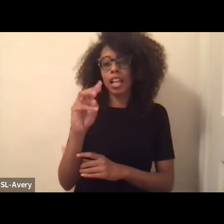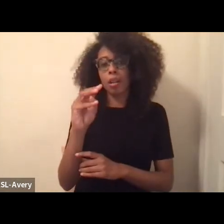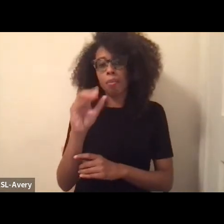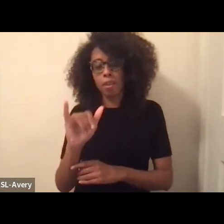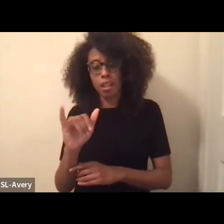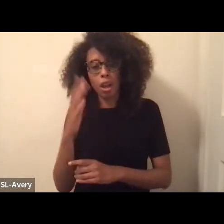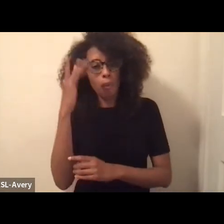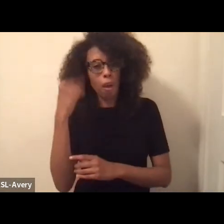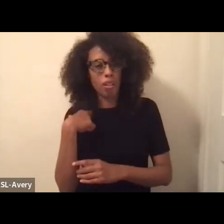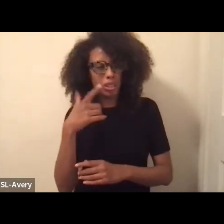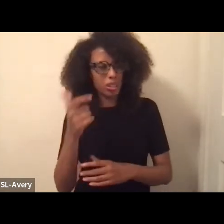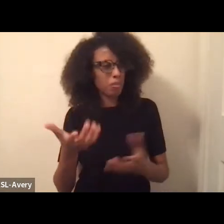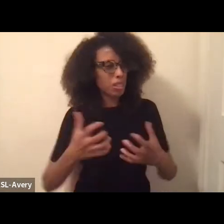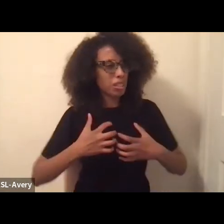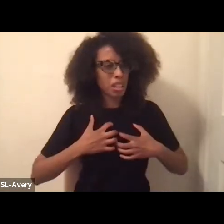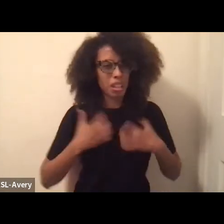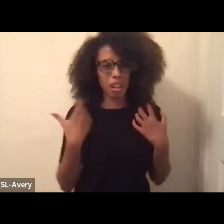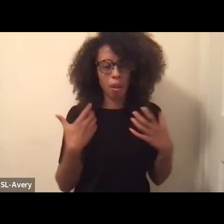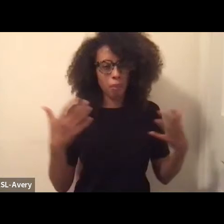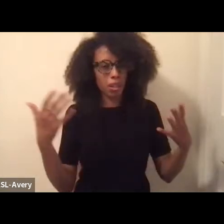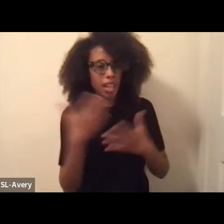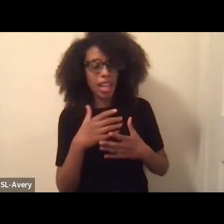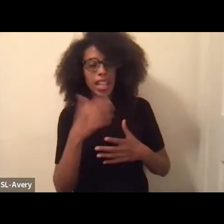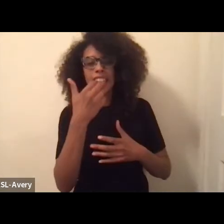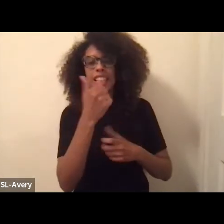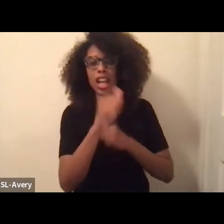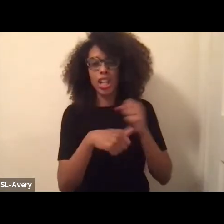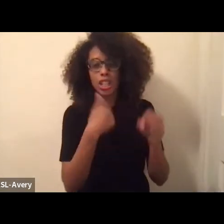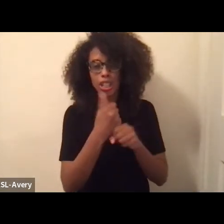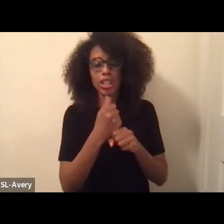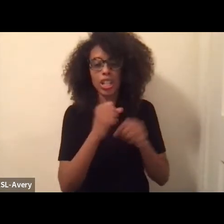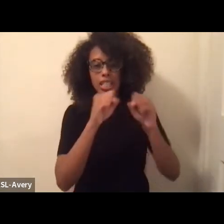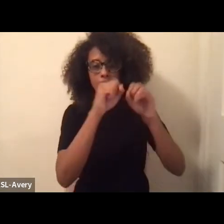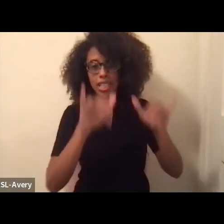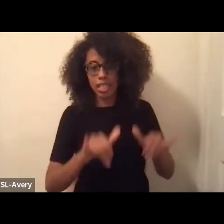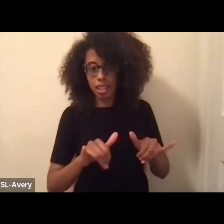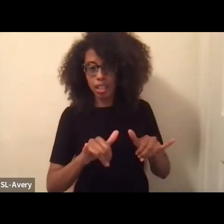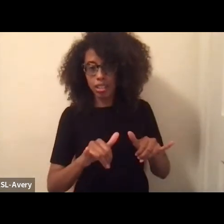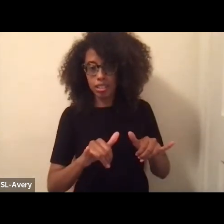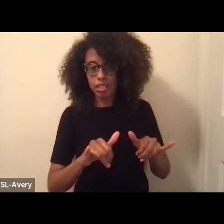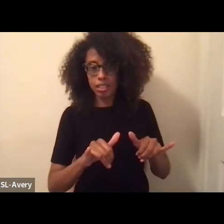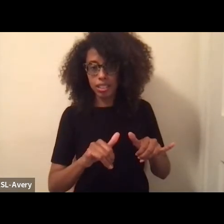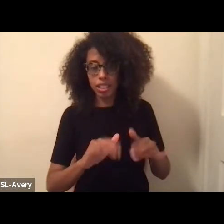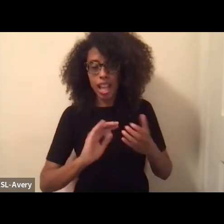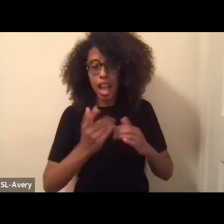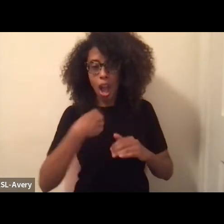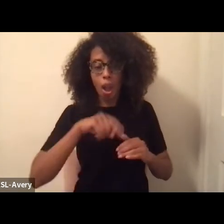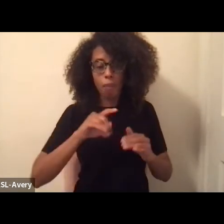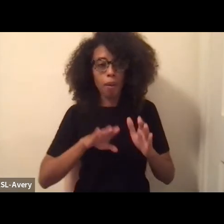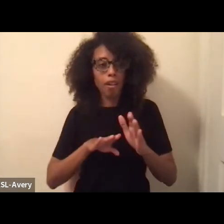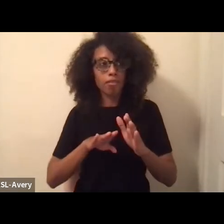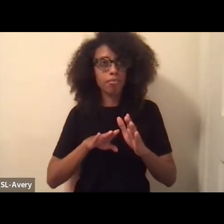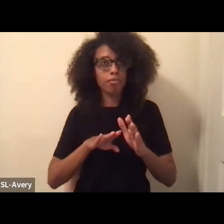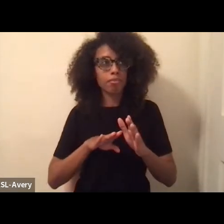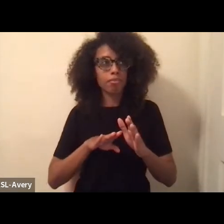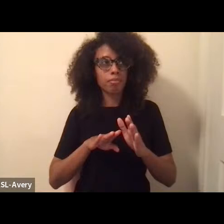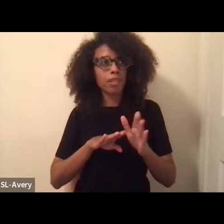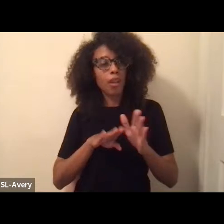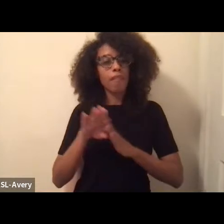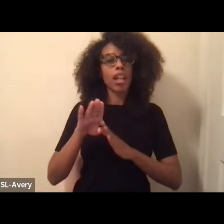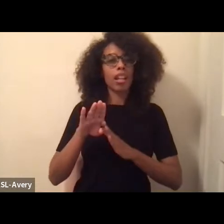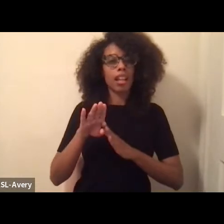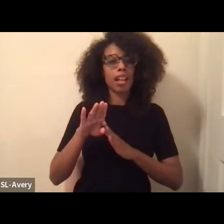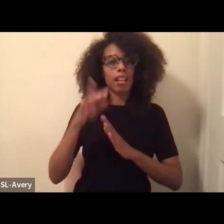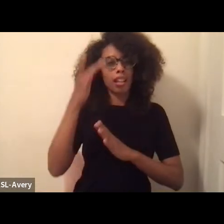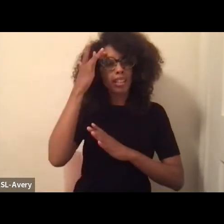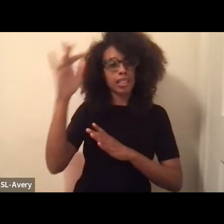It's why she talks about we're developing as intellectuals, but not academics, right? Because we